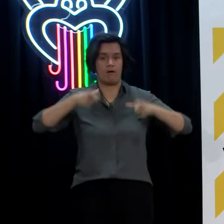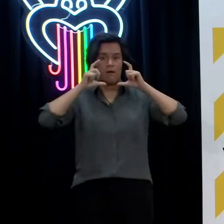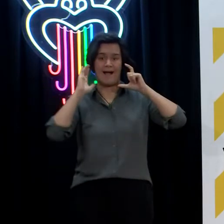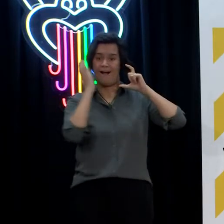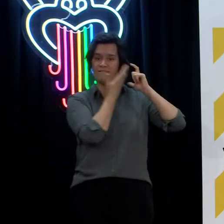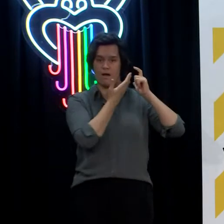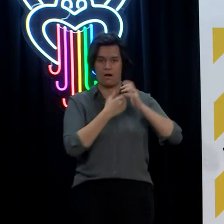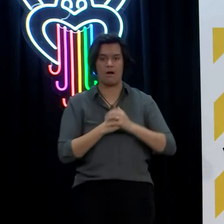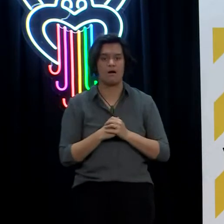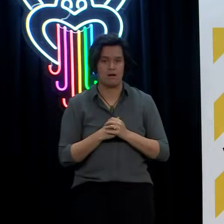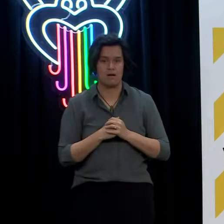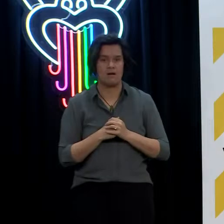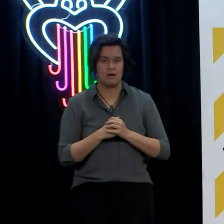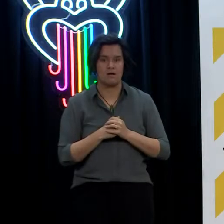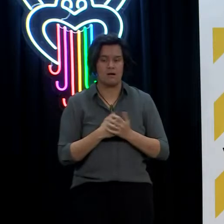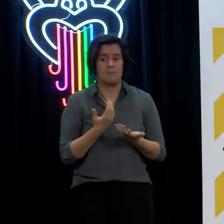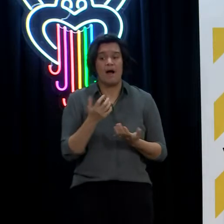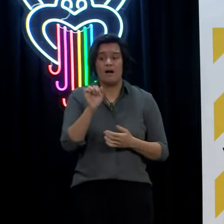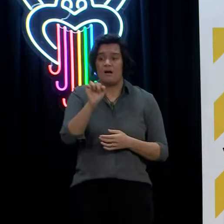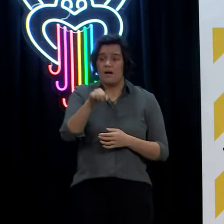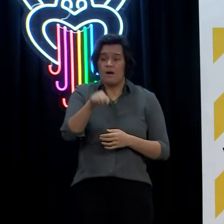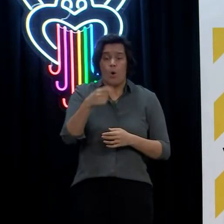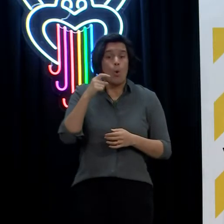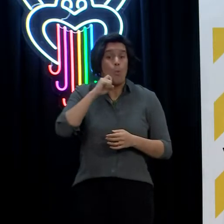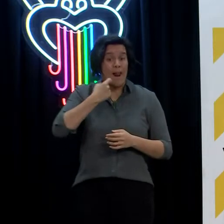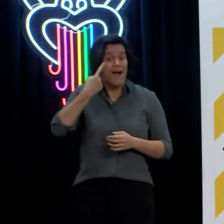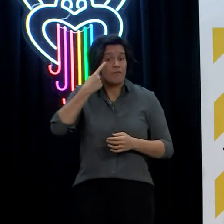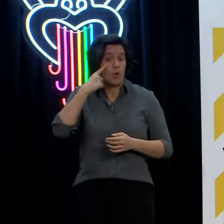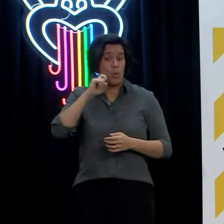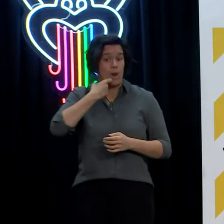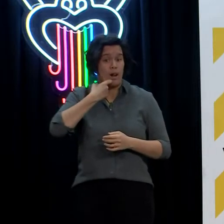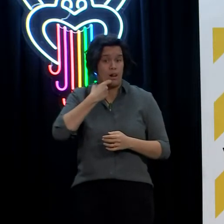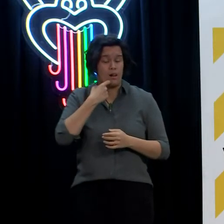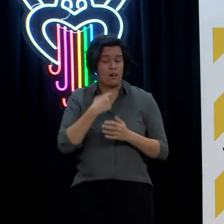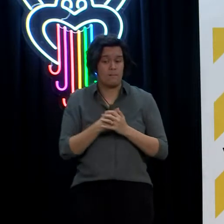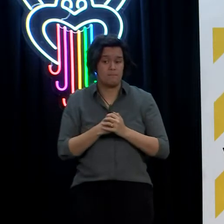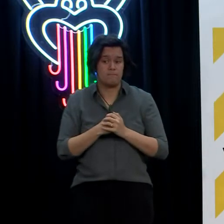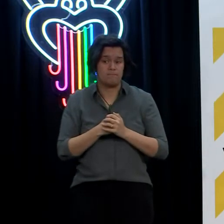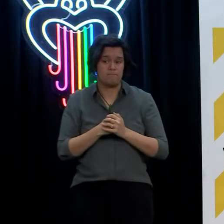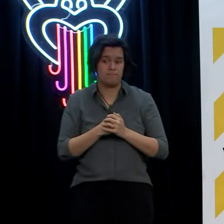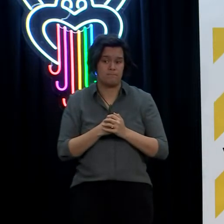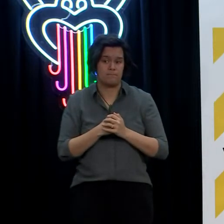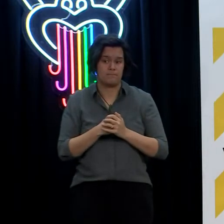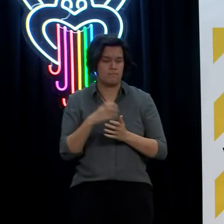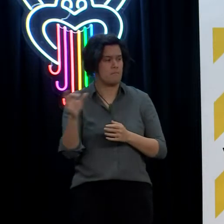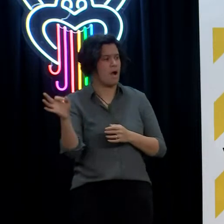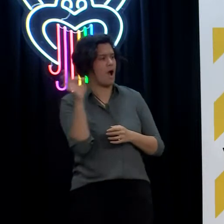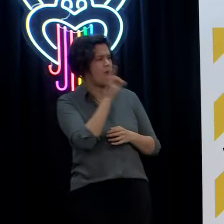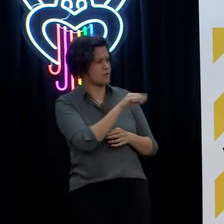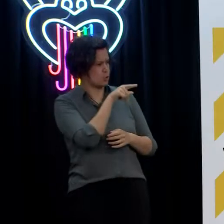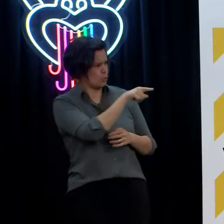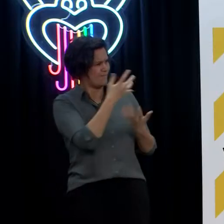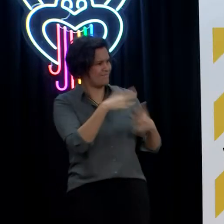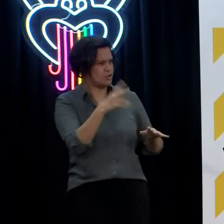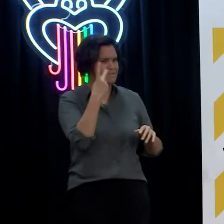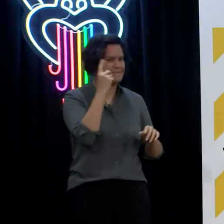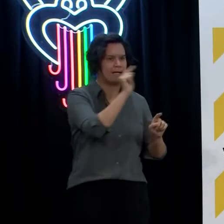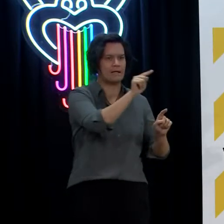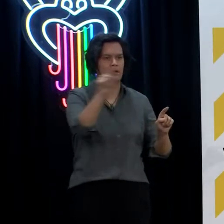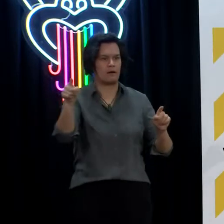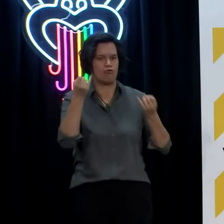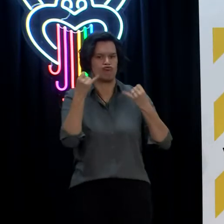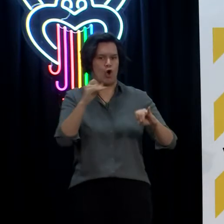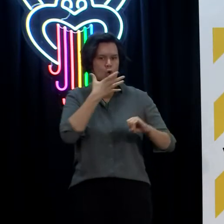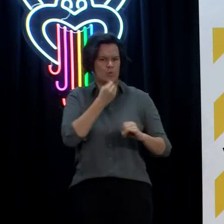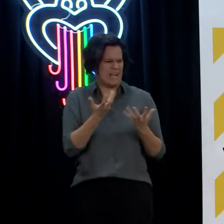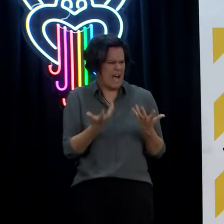and see if there's anything that we can take from that to put into our education campaigns. What are you seeing in terms of the incorrect use of masks? I think we're